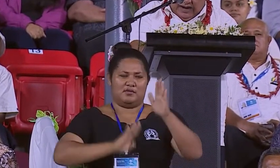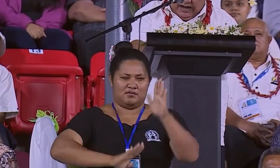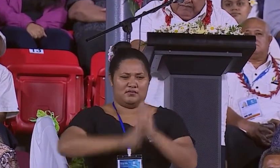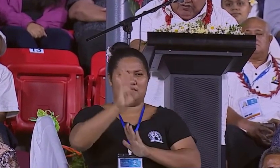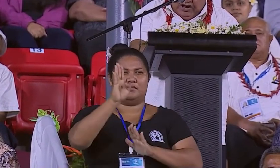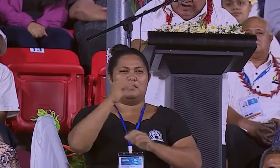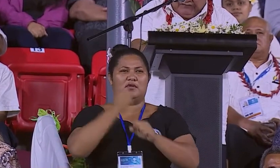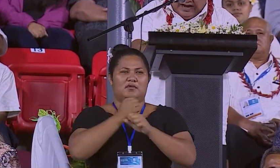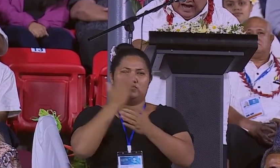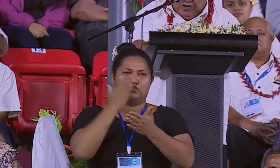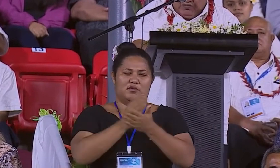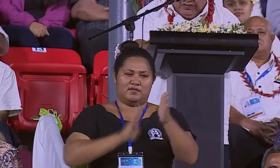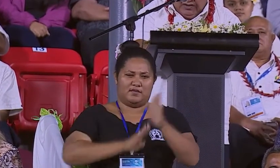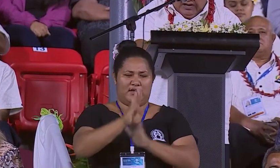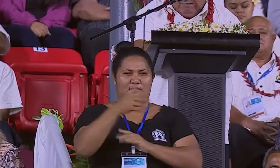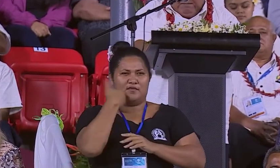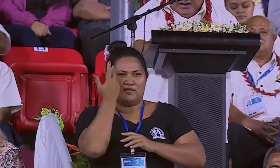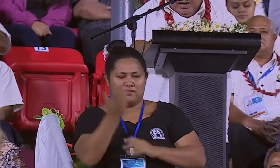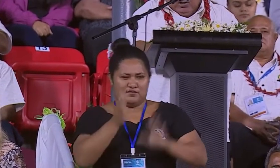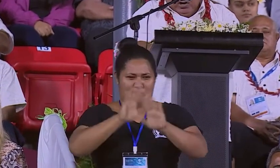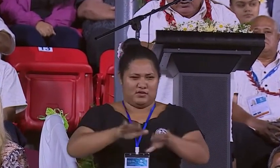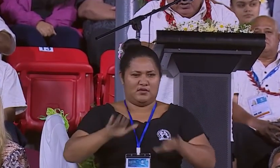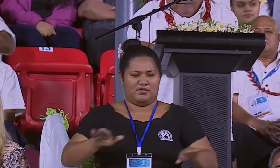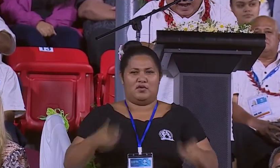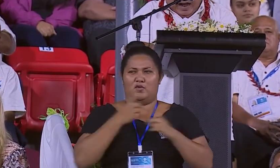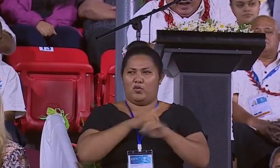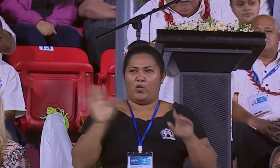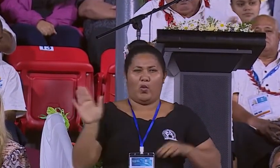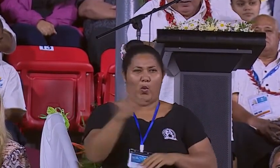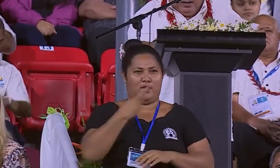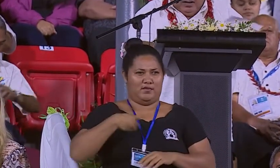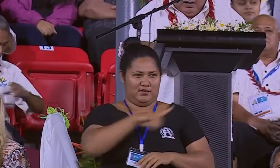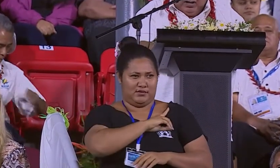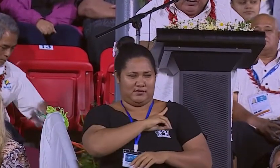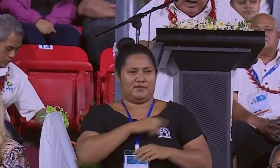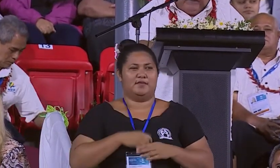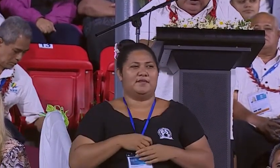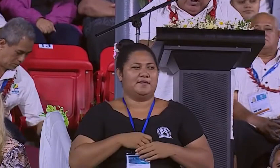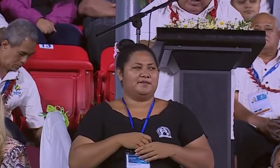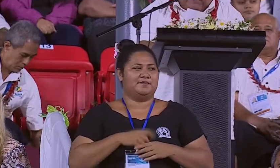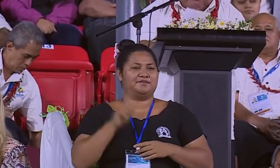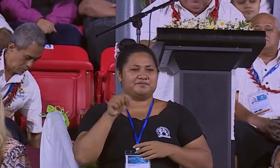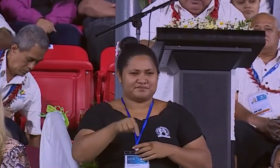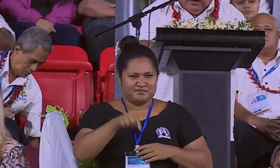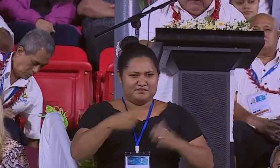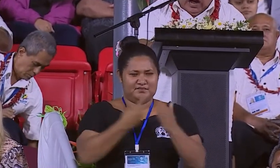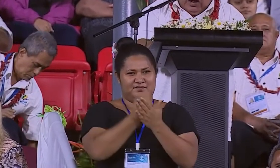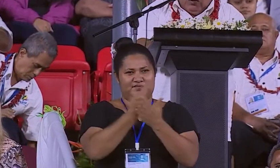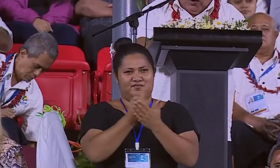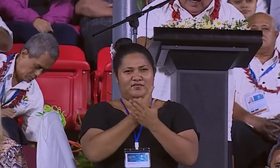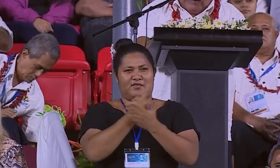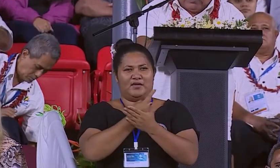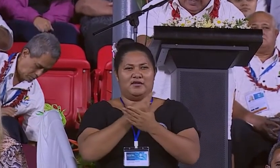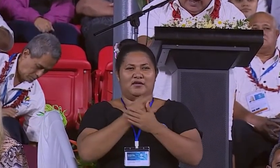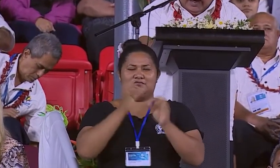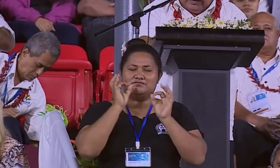le lumanai manuia o whanau e pele I loto o manganga. O se avanoa,